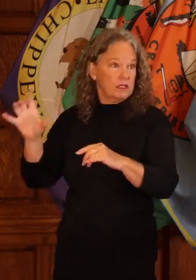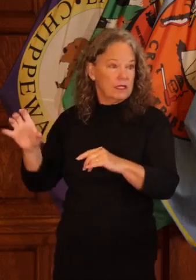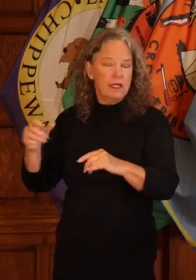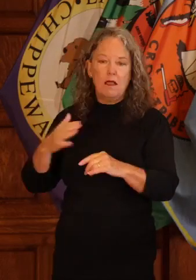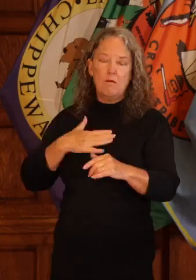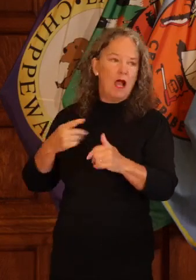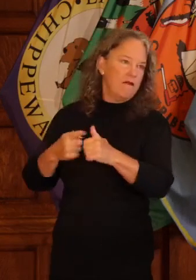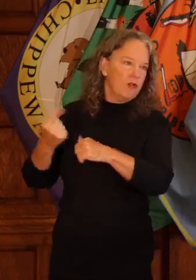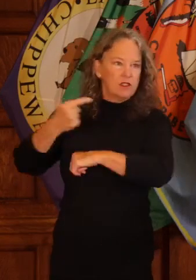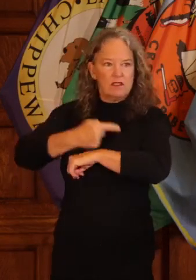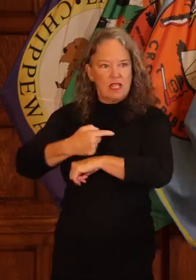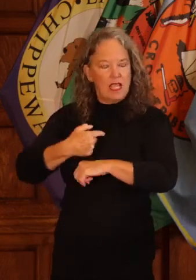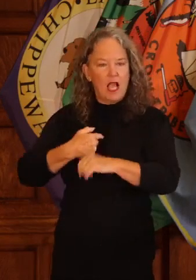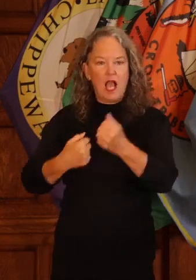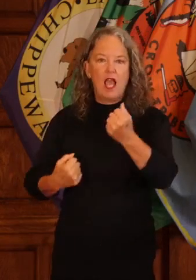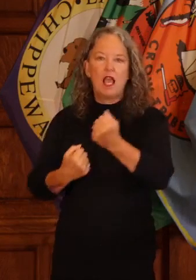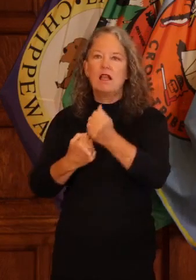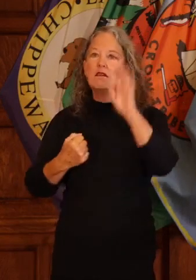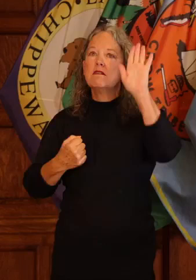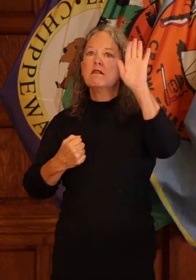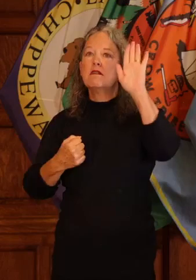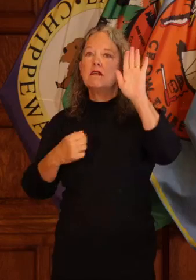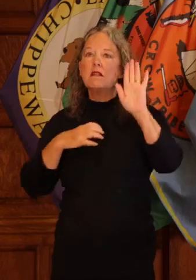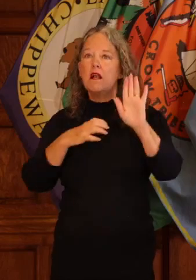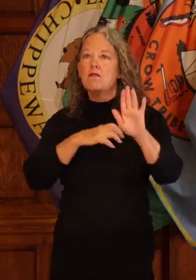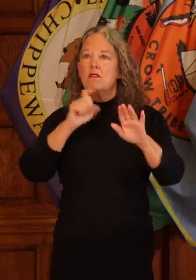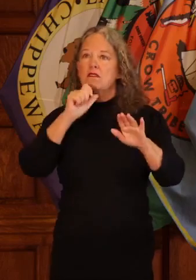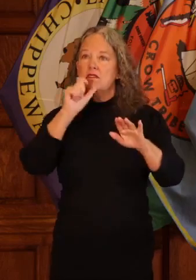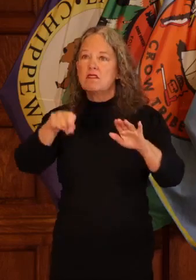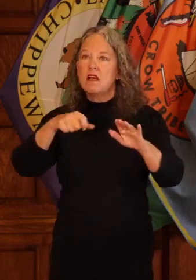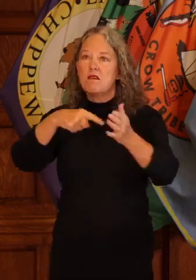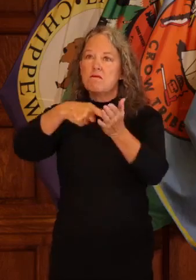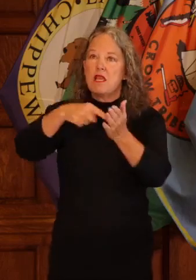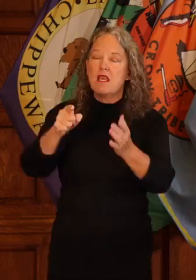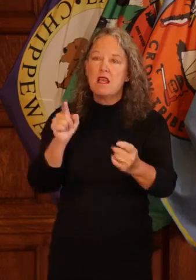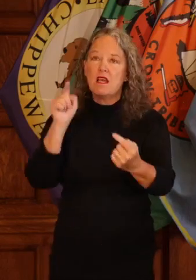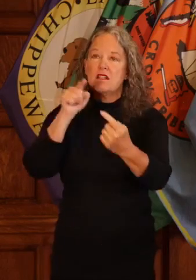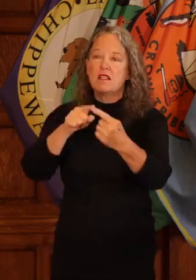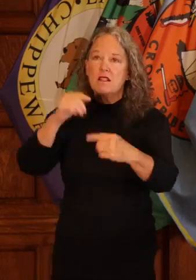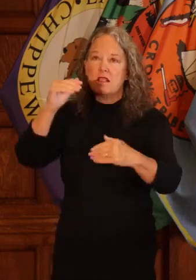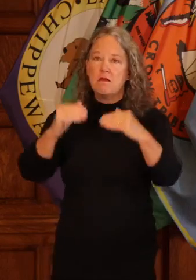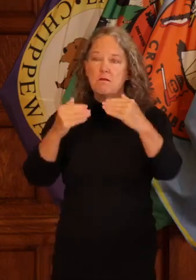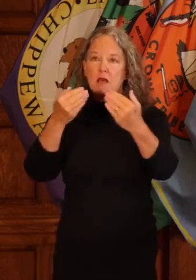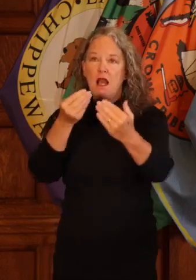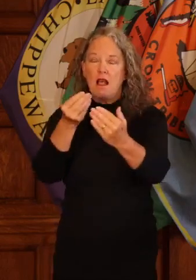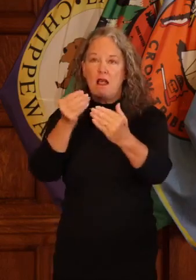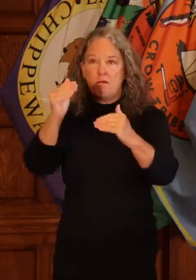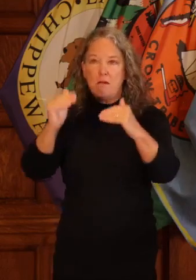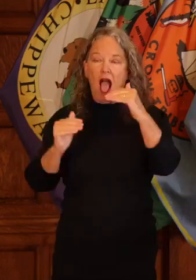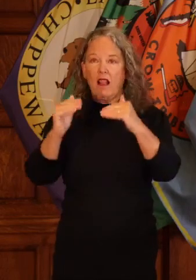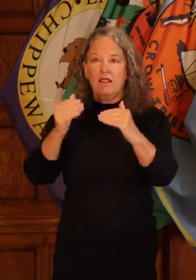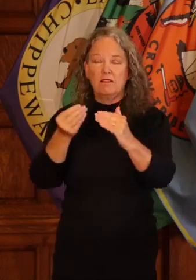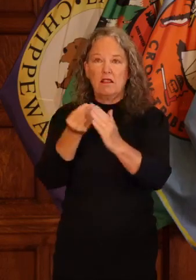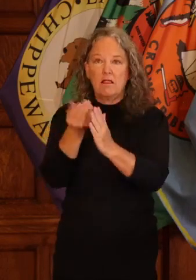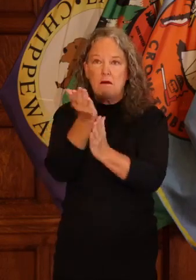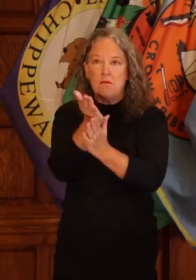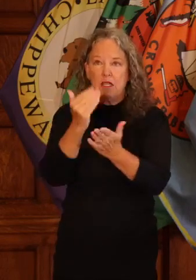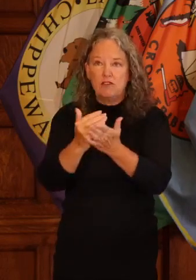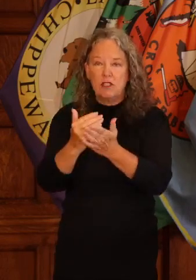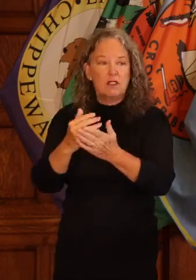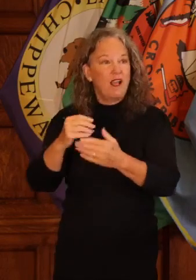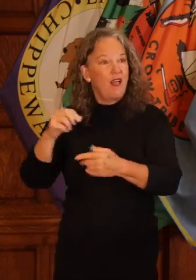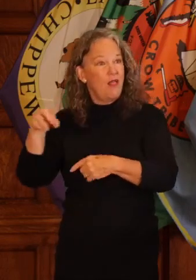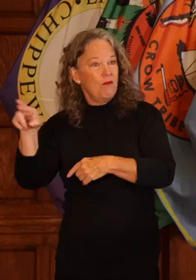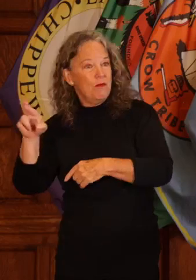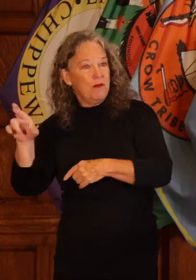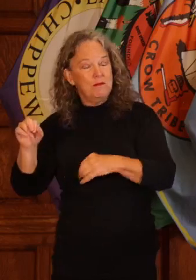advocated that Congress shouldn't be paid unless we balance the budget. And frankly, I got booed by the